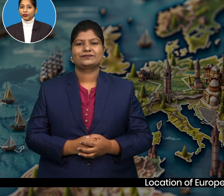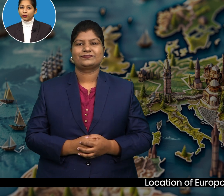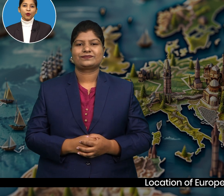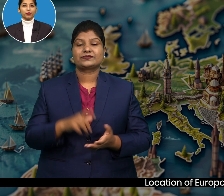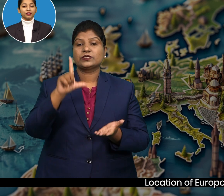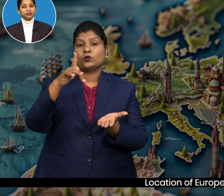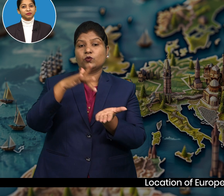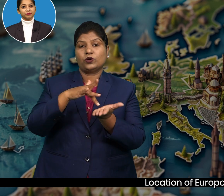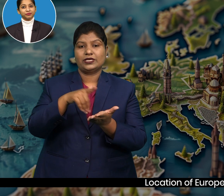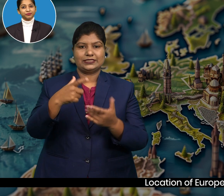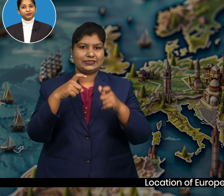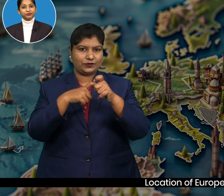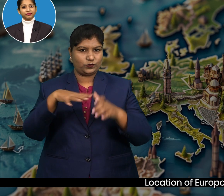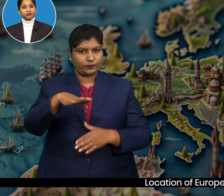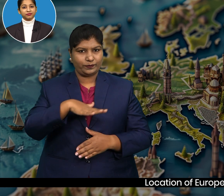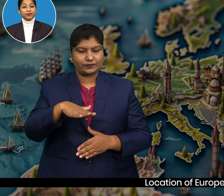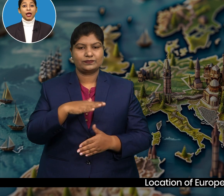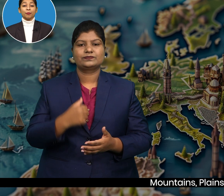Location of Europe,